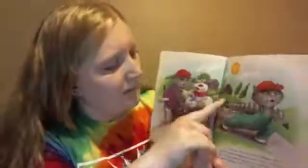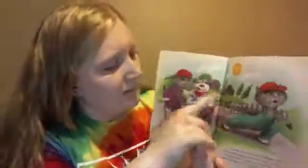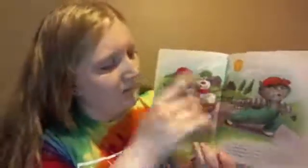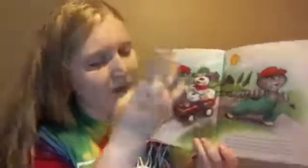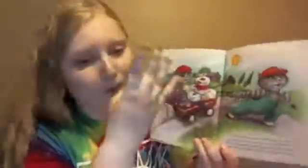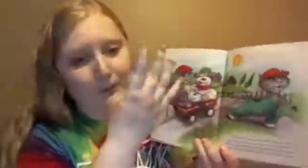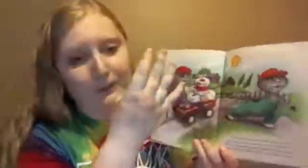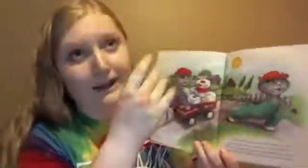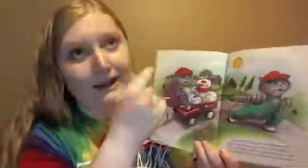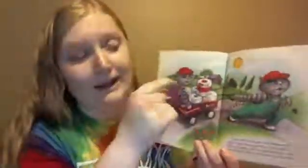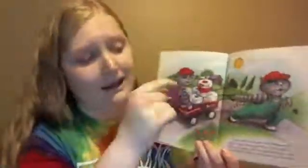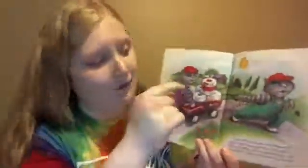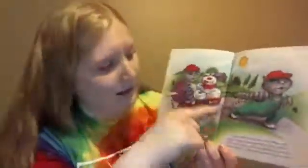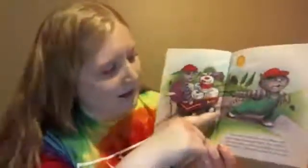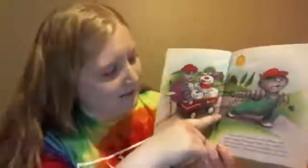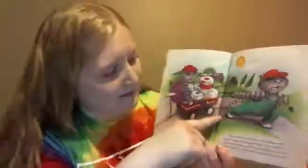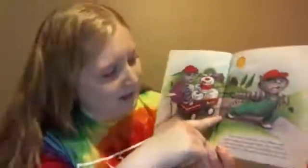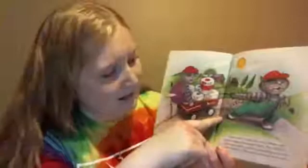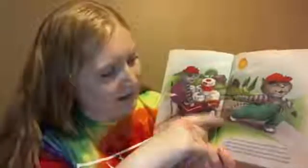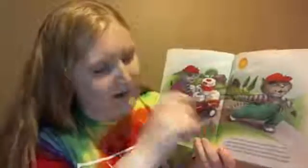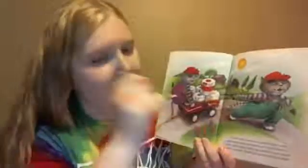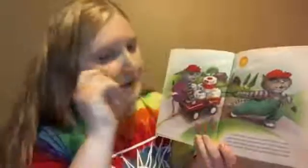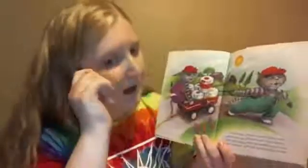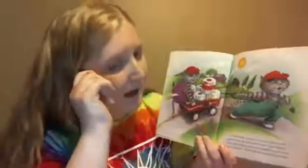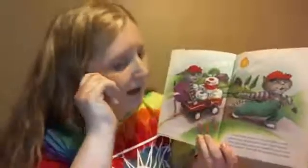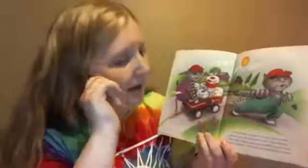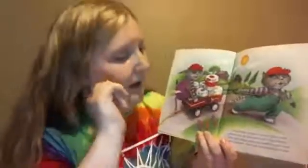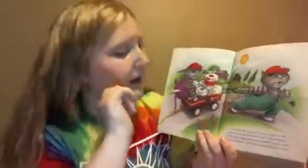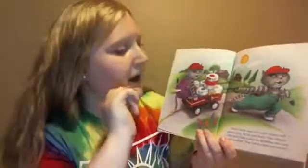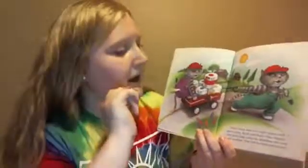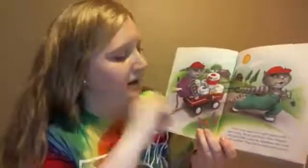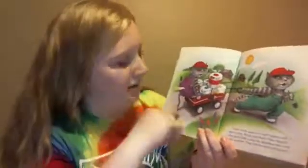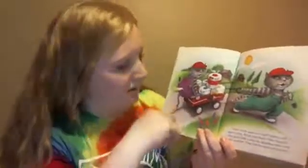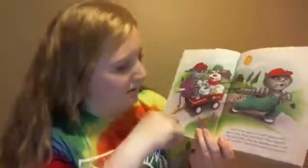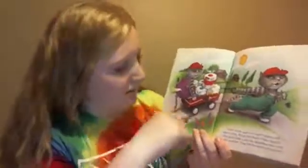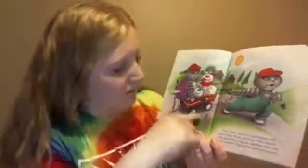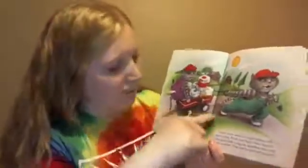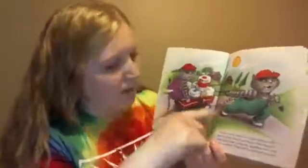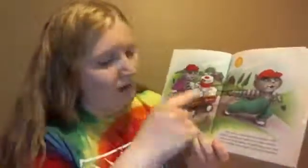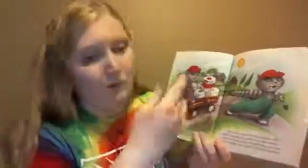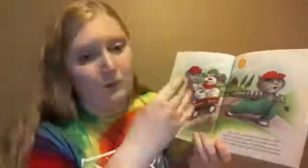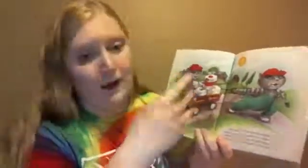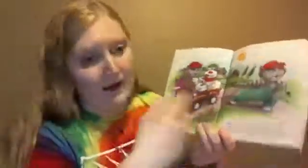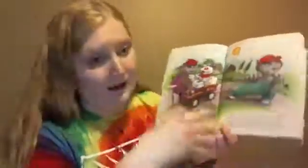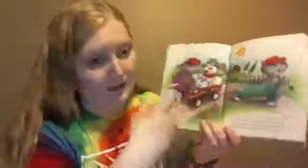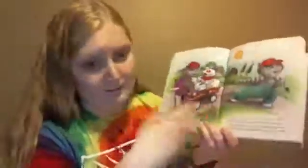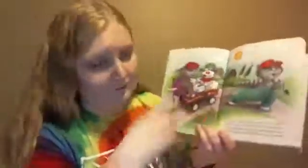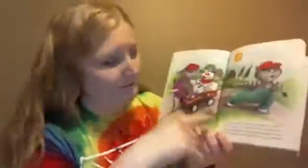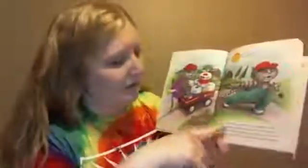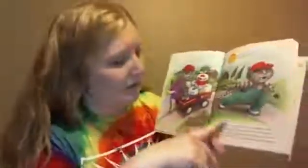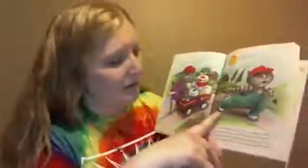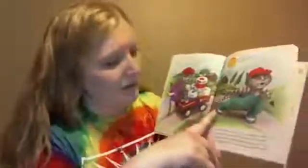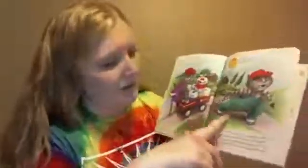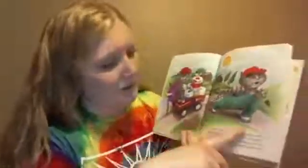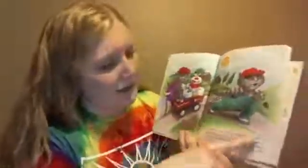some green grass and a tan or gray